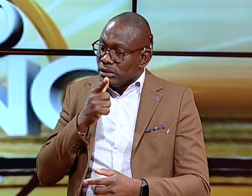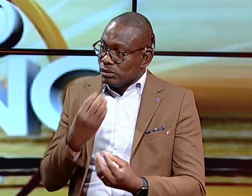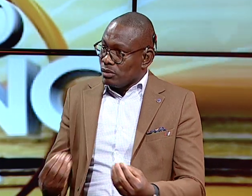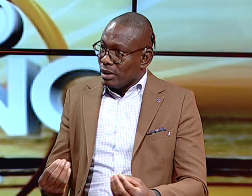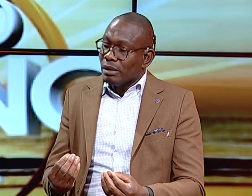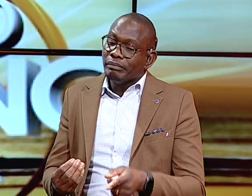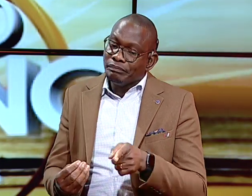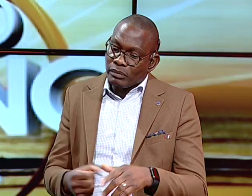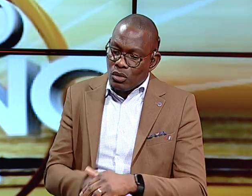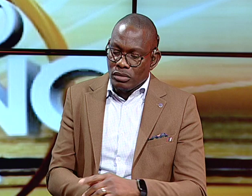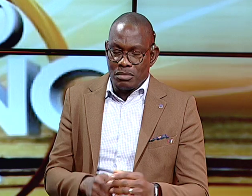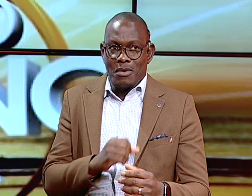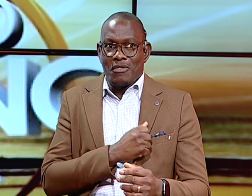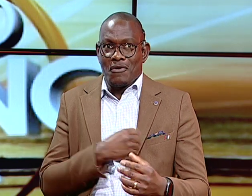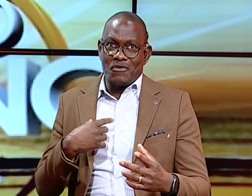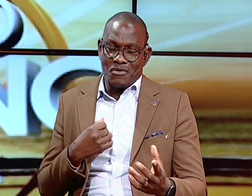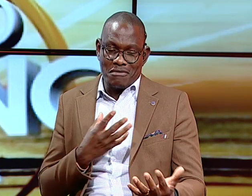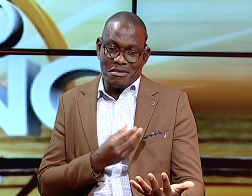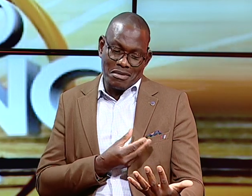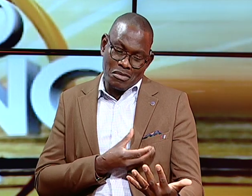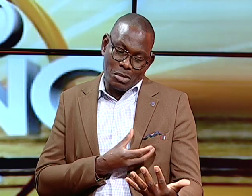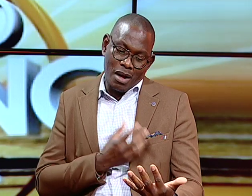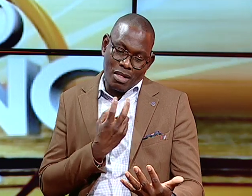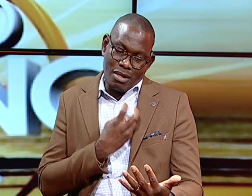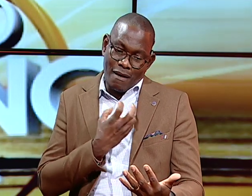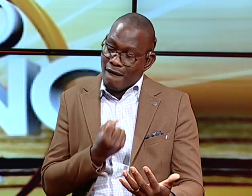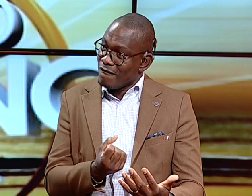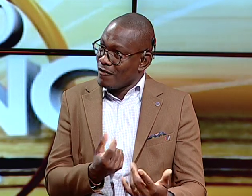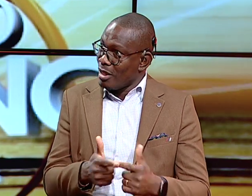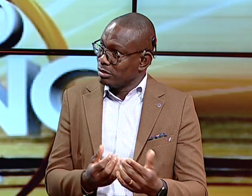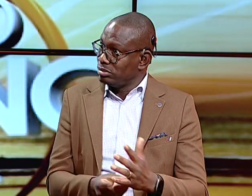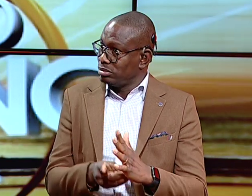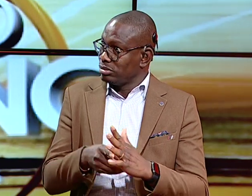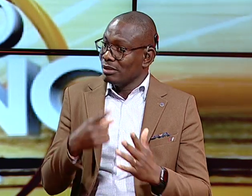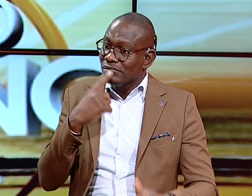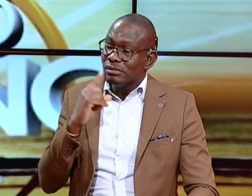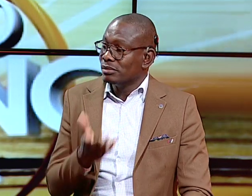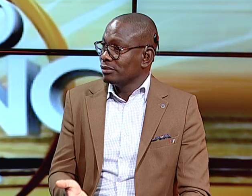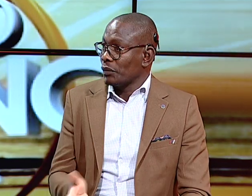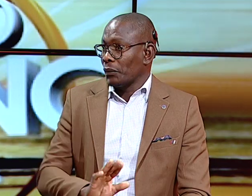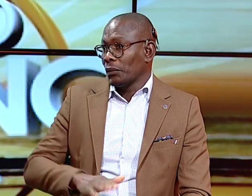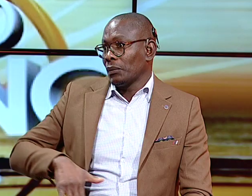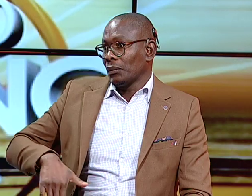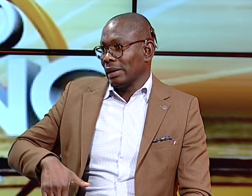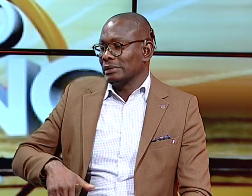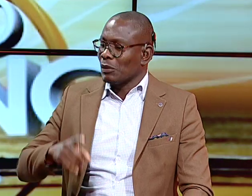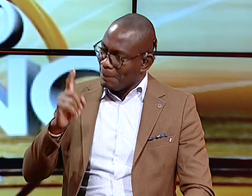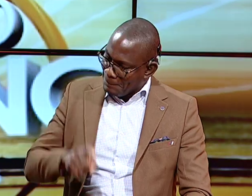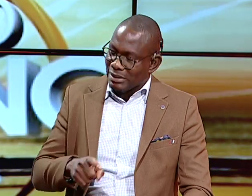acquisition takes place. Very much. And then that the parents will be able to communicate with them. But when